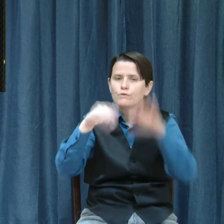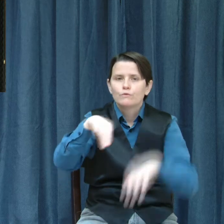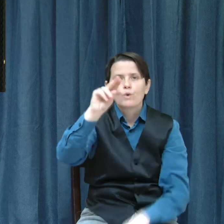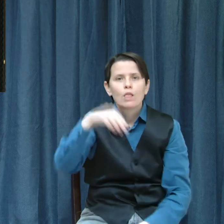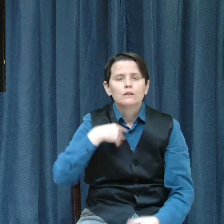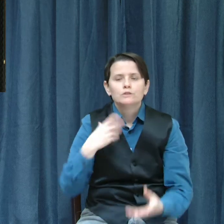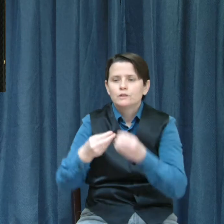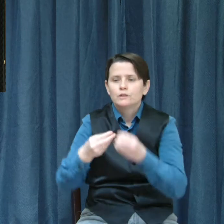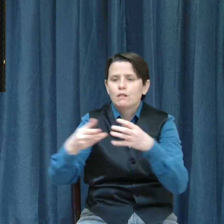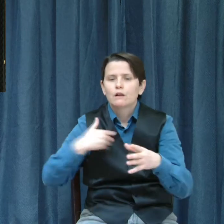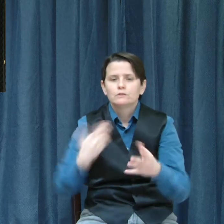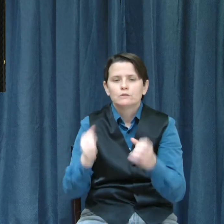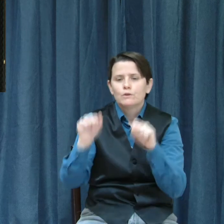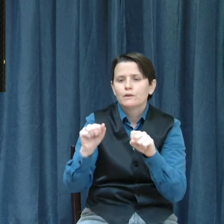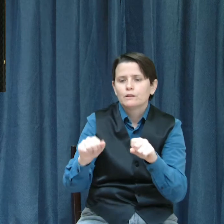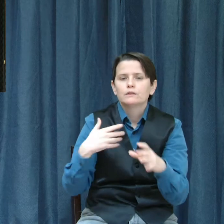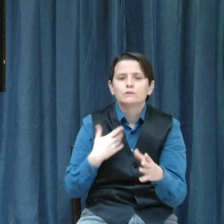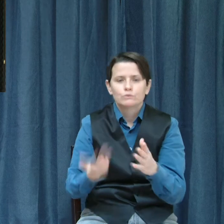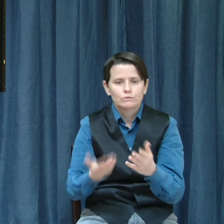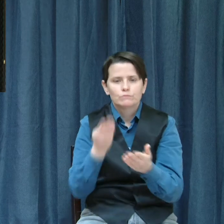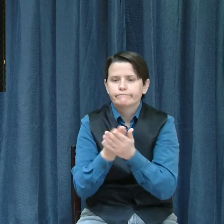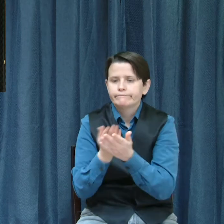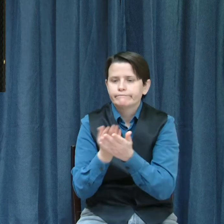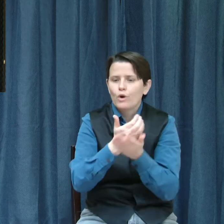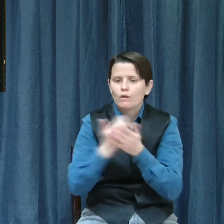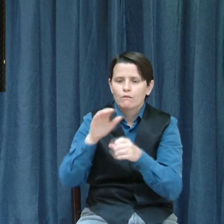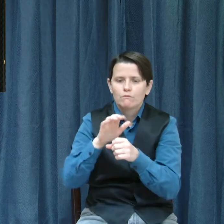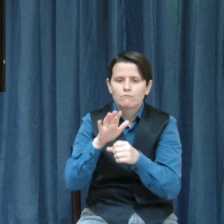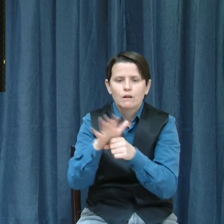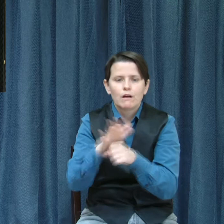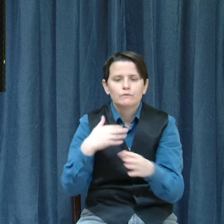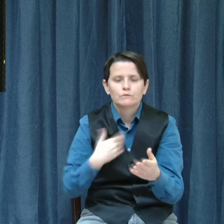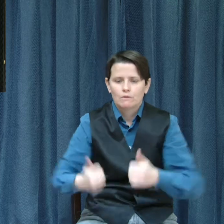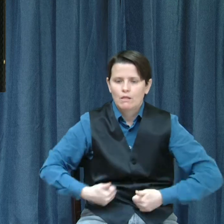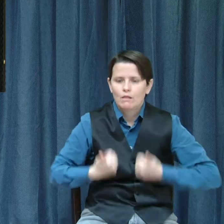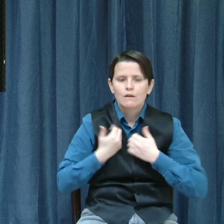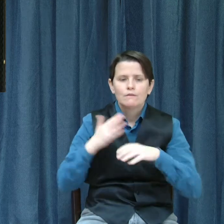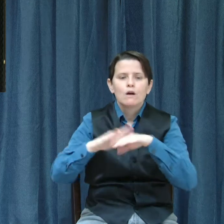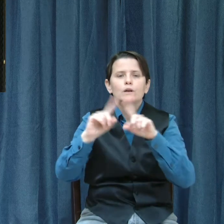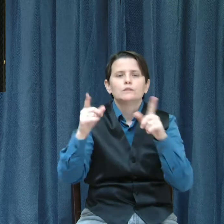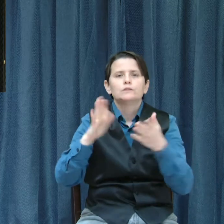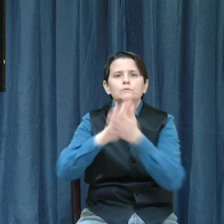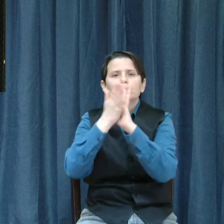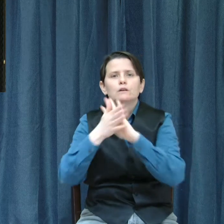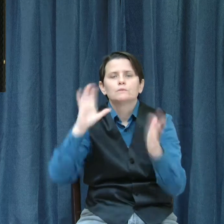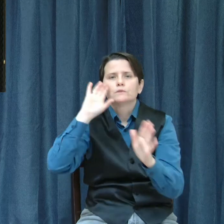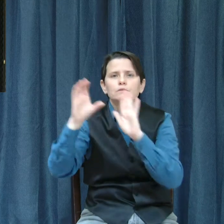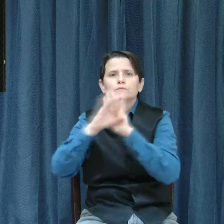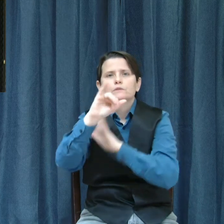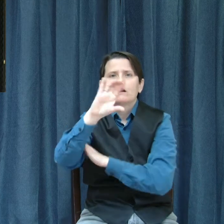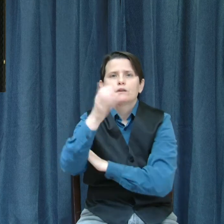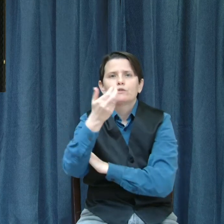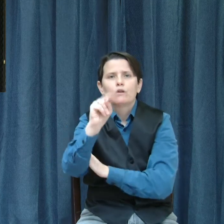make a living that was sustainable. She had all kinds of things, and yet she becomes the icon, one of the